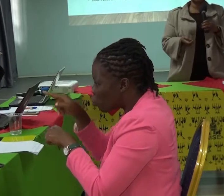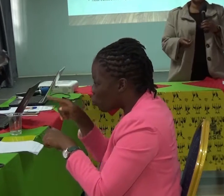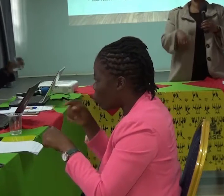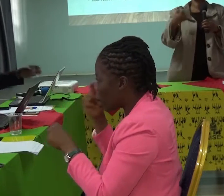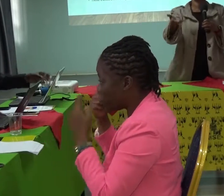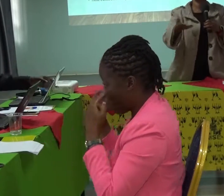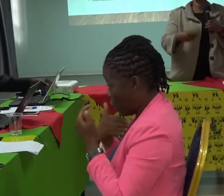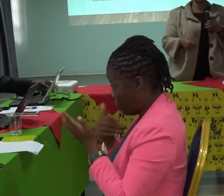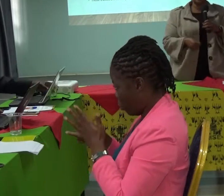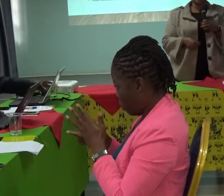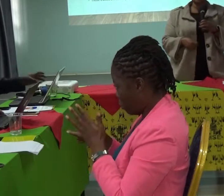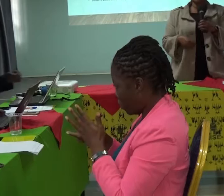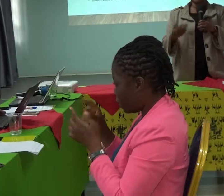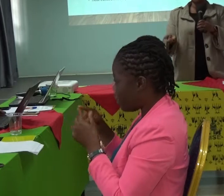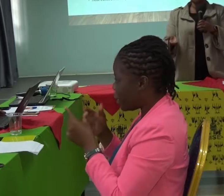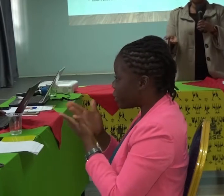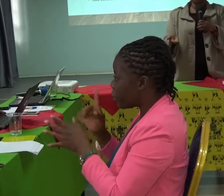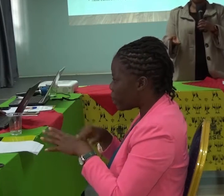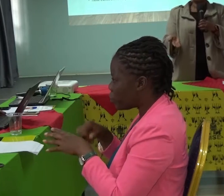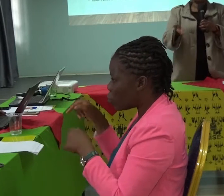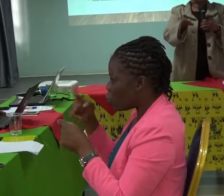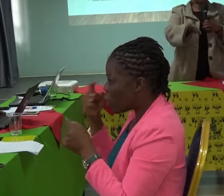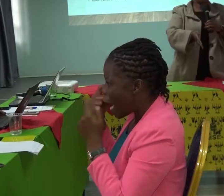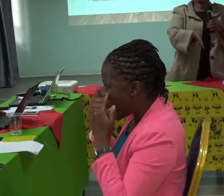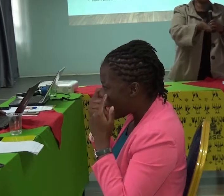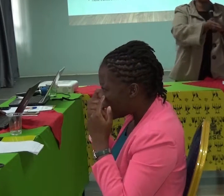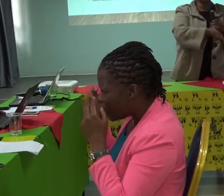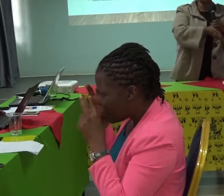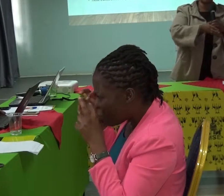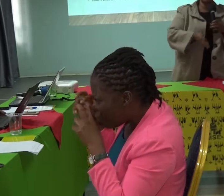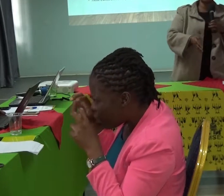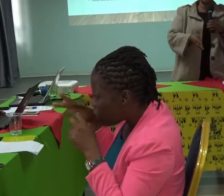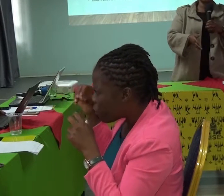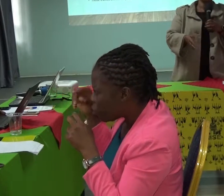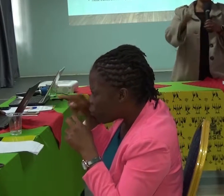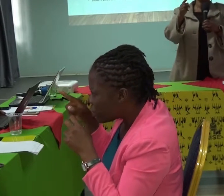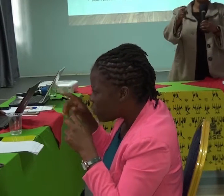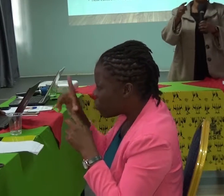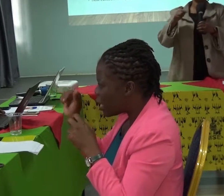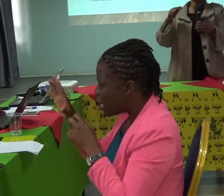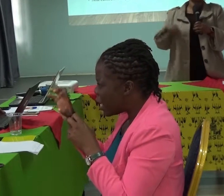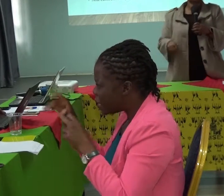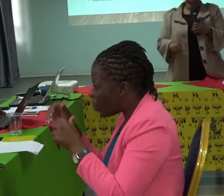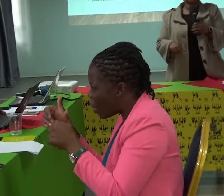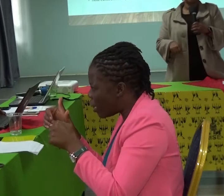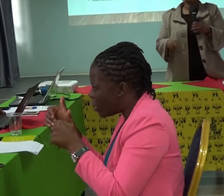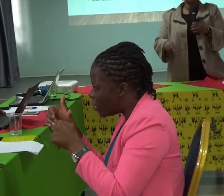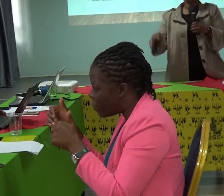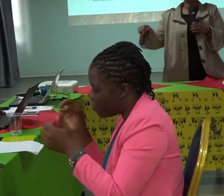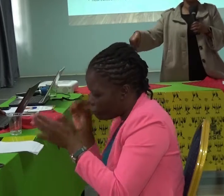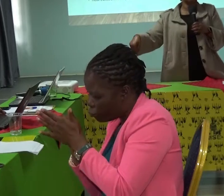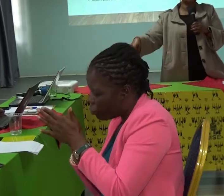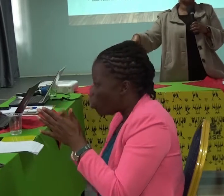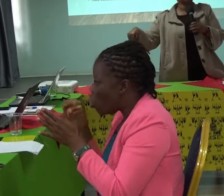lens, at times they will not change my lens. Isn't that true? So for functional educational assessment, we are saying it is a tool